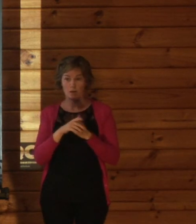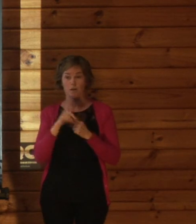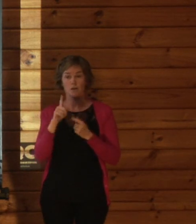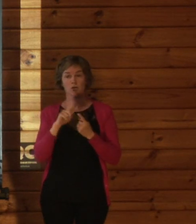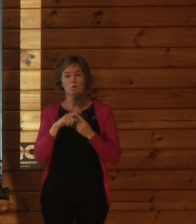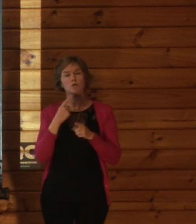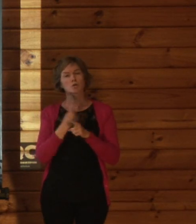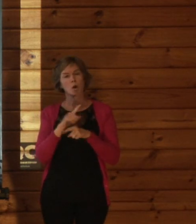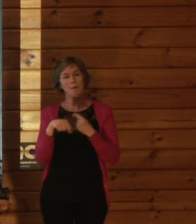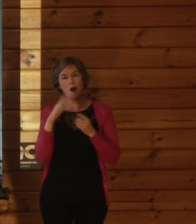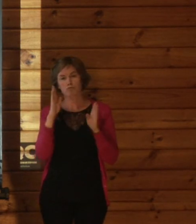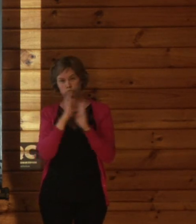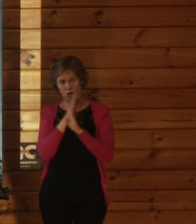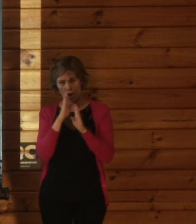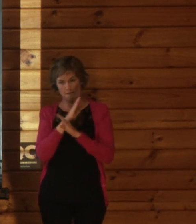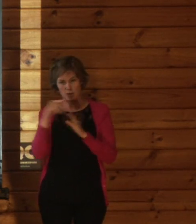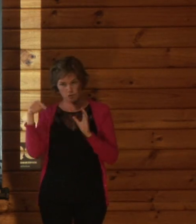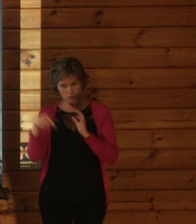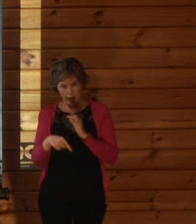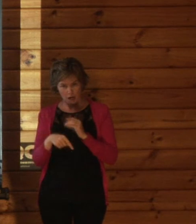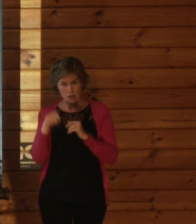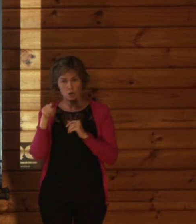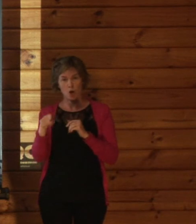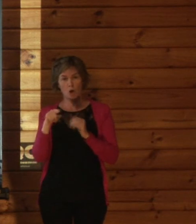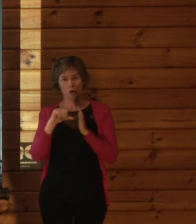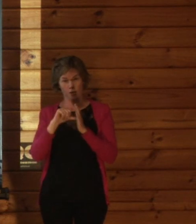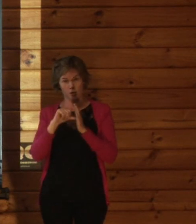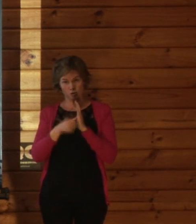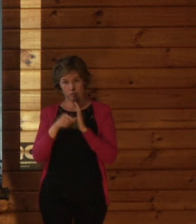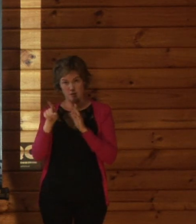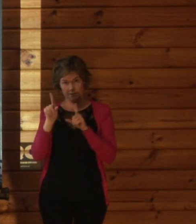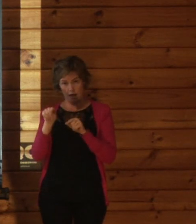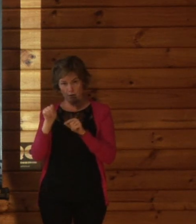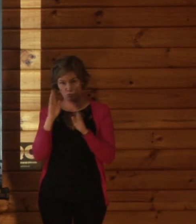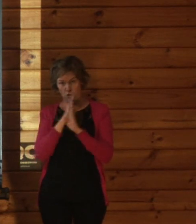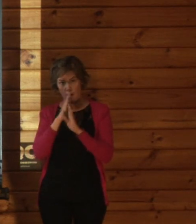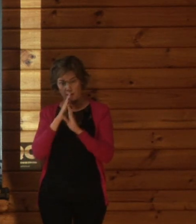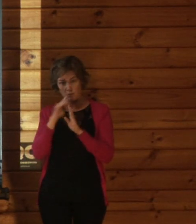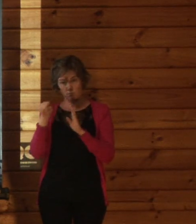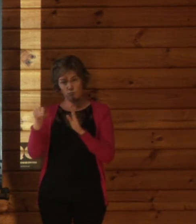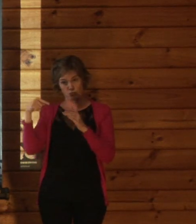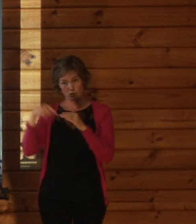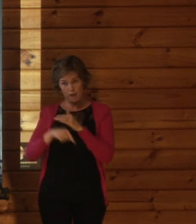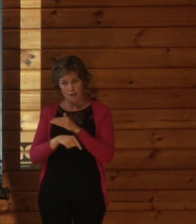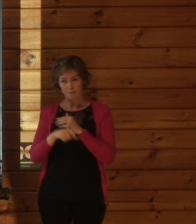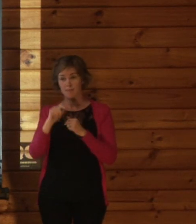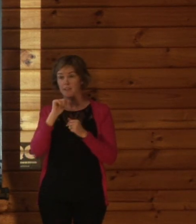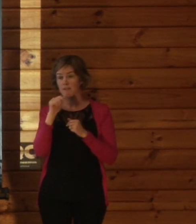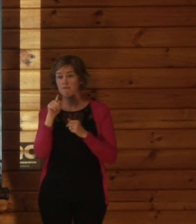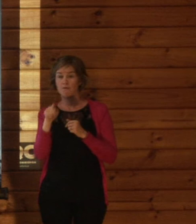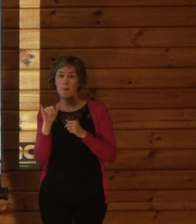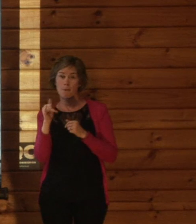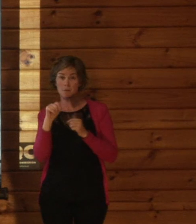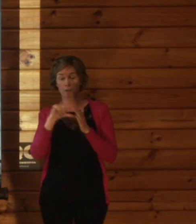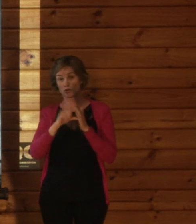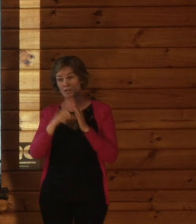you definitely, yeah. The same opportunity, some of us, the geotech, have been interested to realise until this year, the geotech